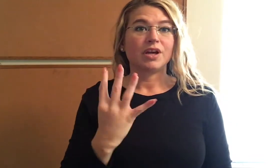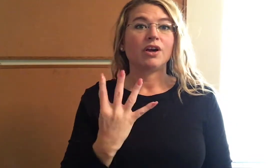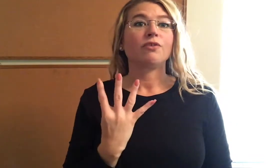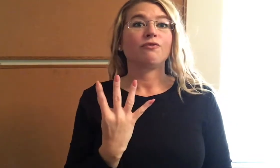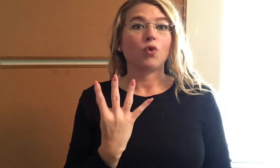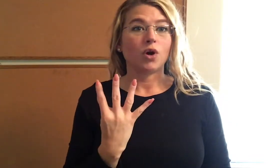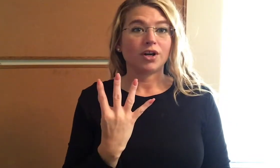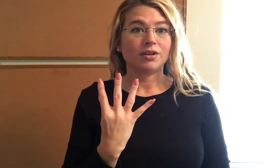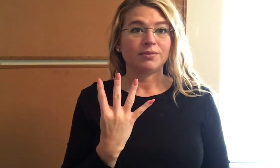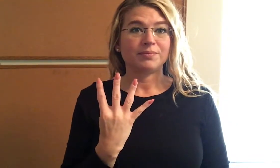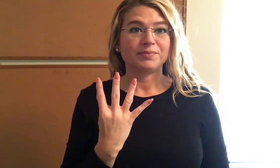4,